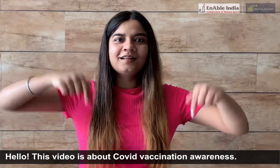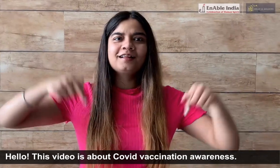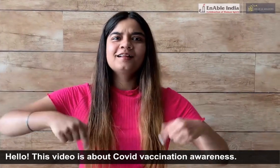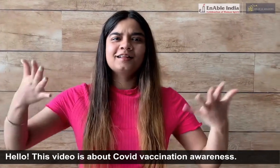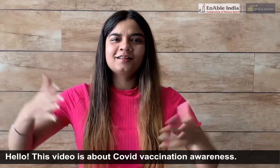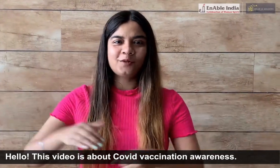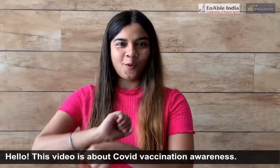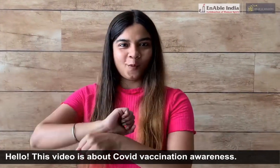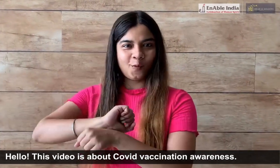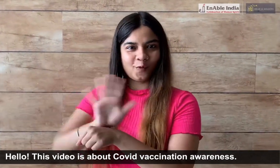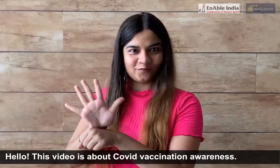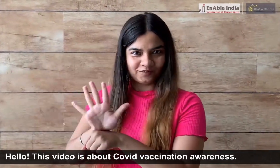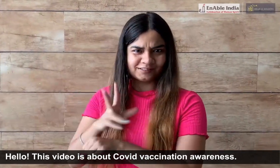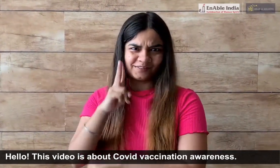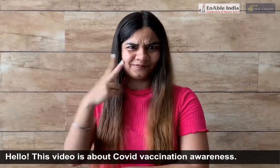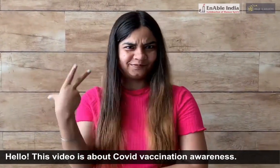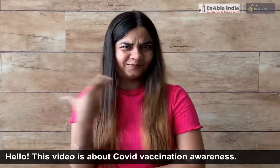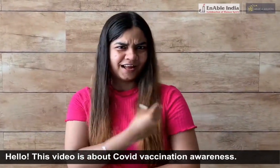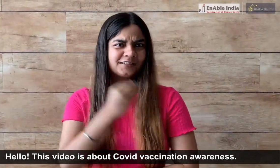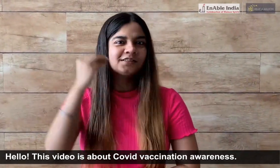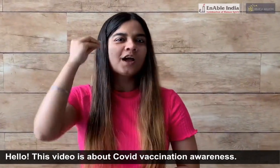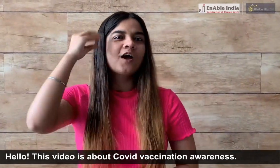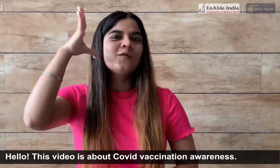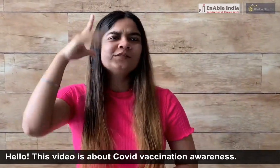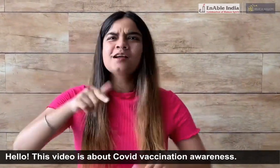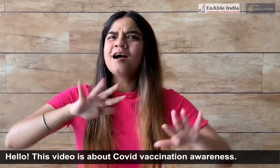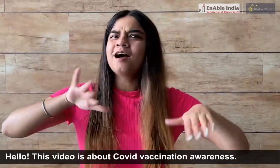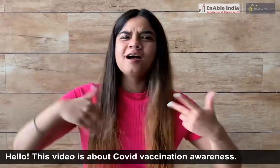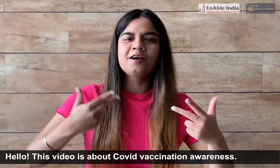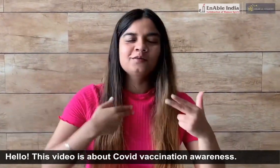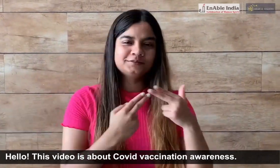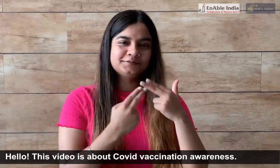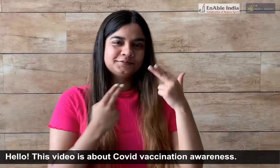Hello. This video is about COVID vaccination awareness.